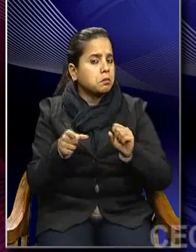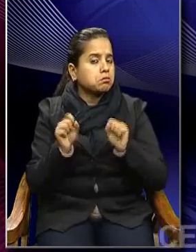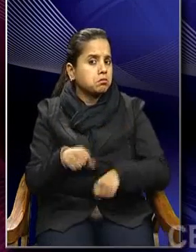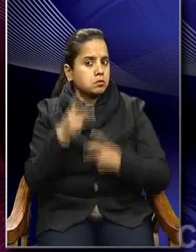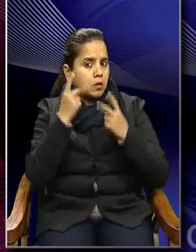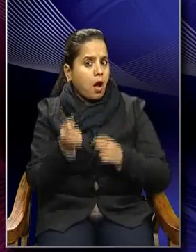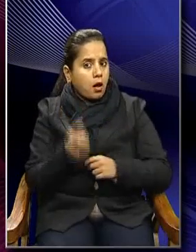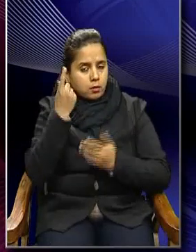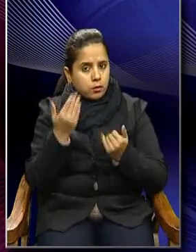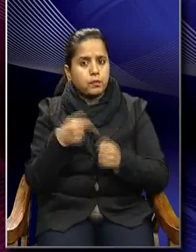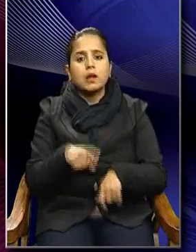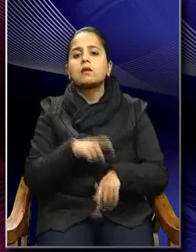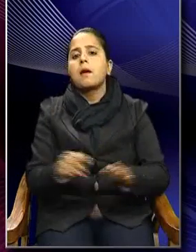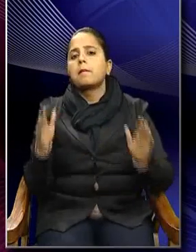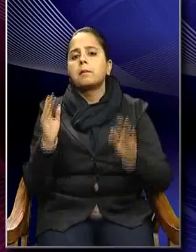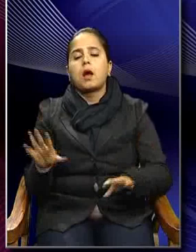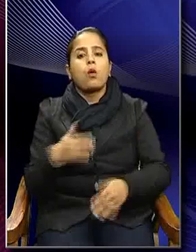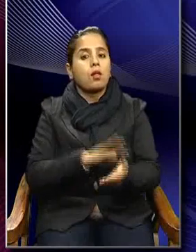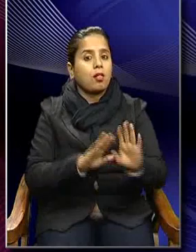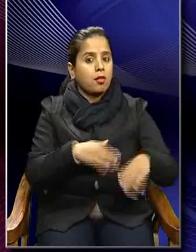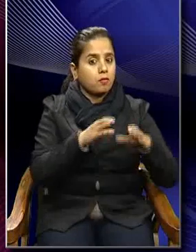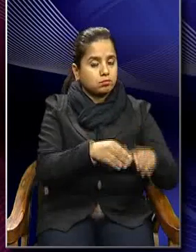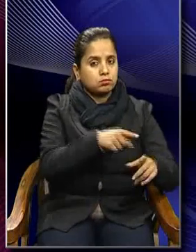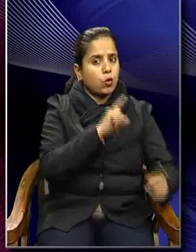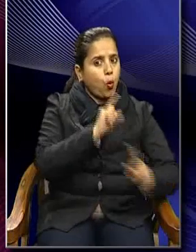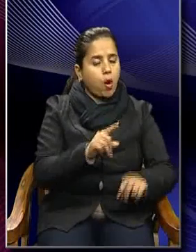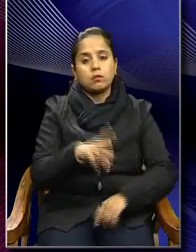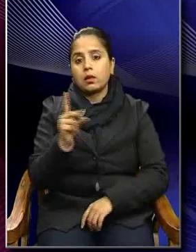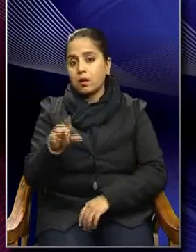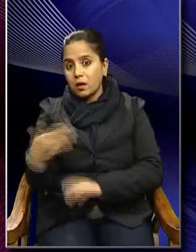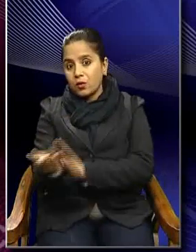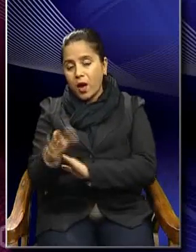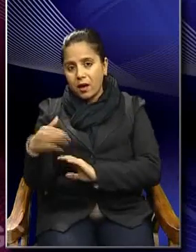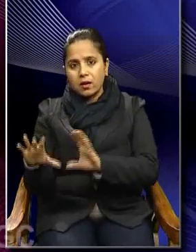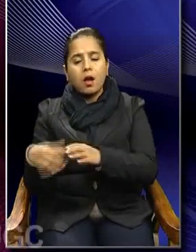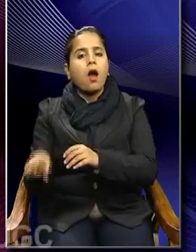in these decades, and how left dictatorship or right dictatorship